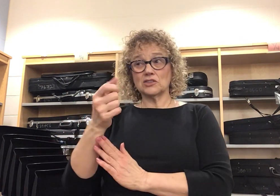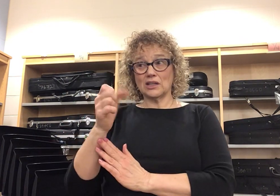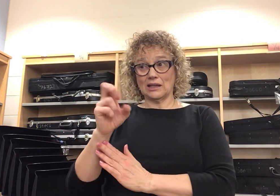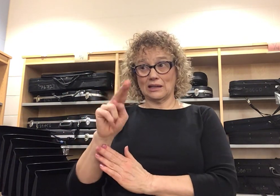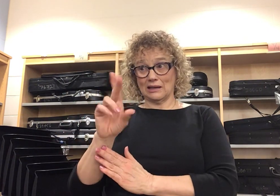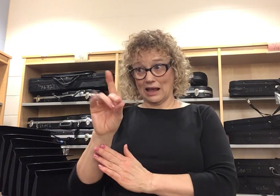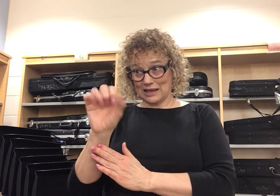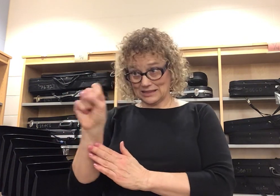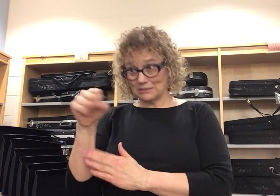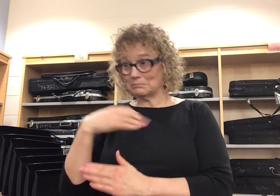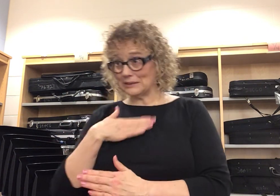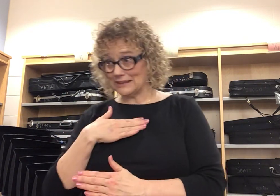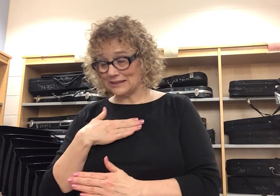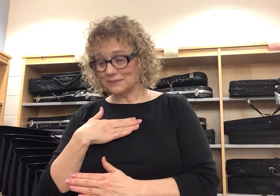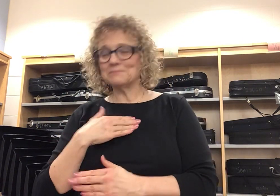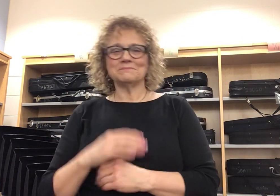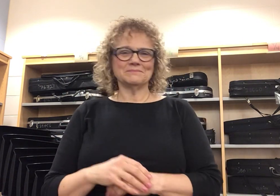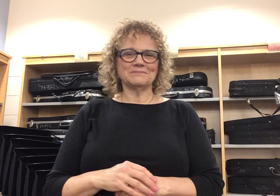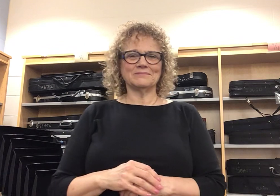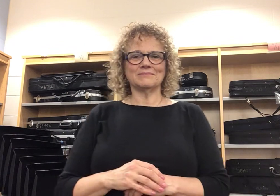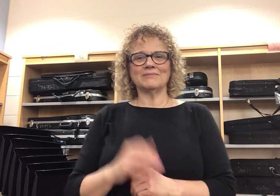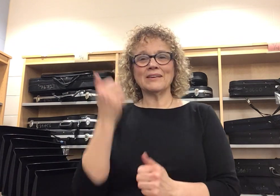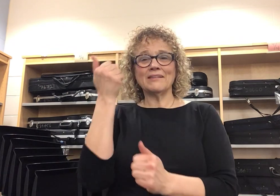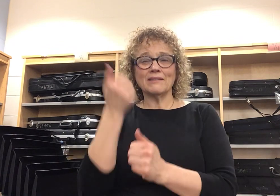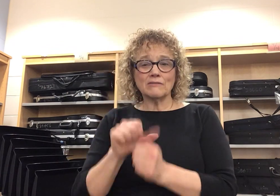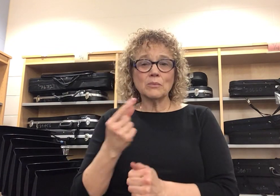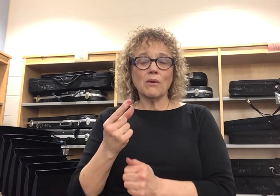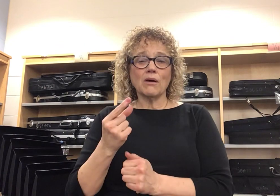I'm going to give each of you a newspaper.